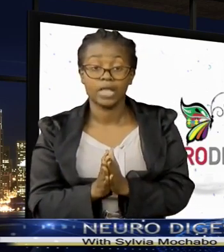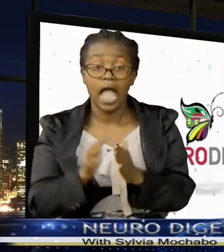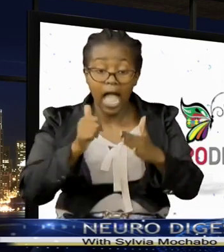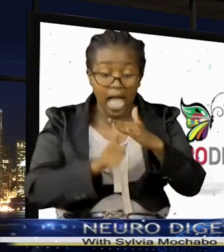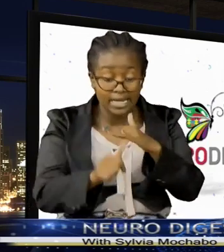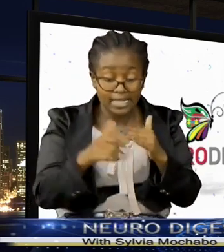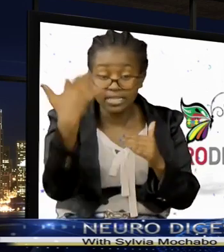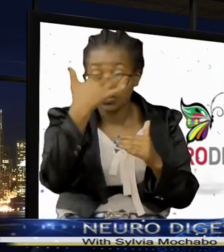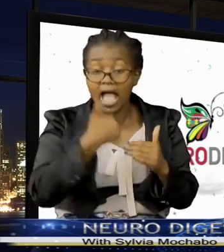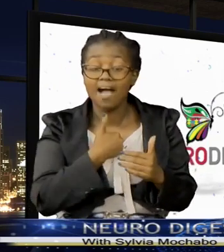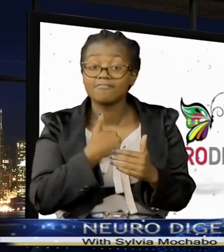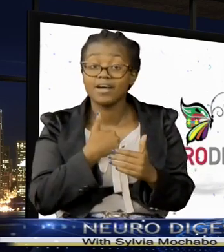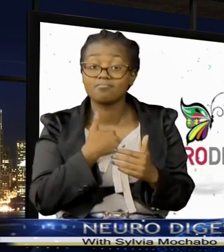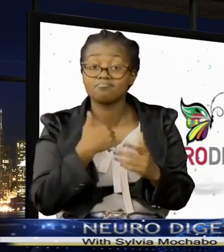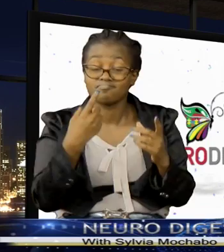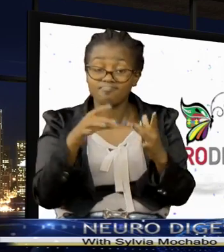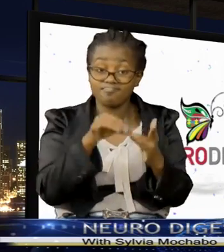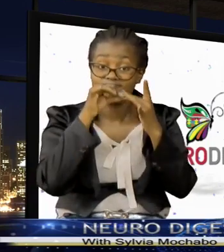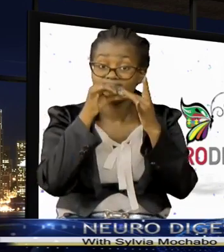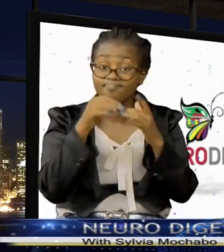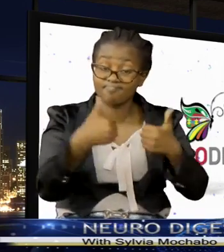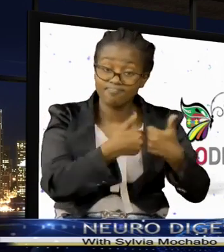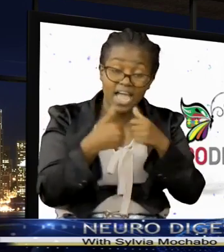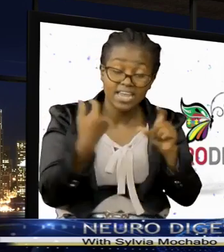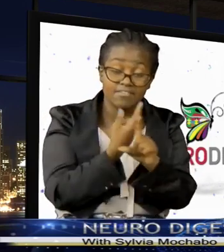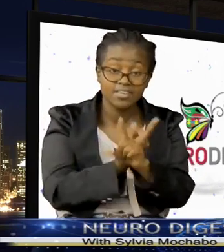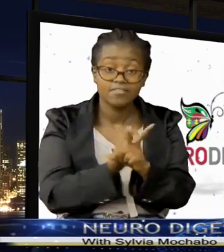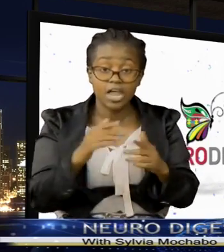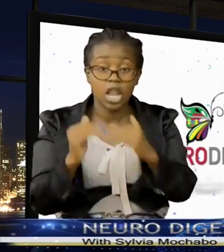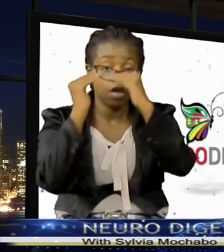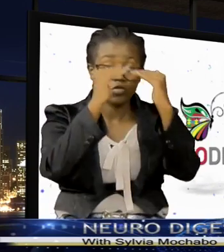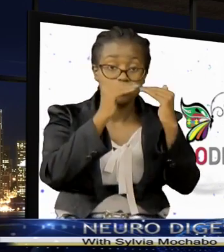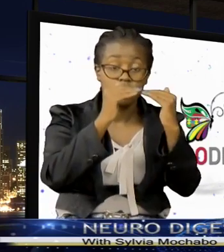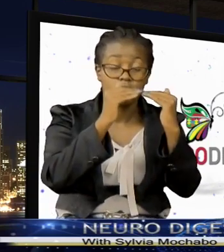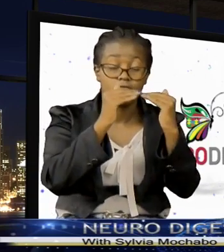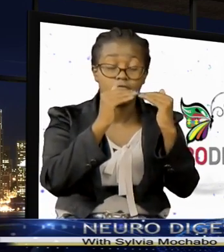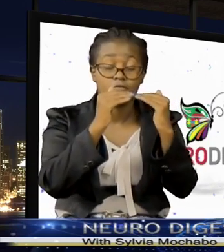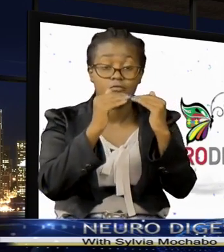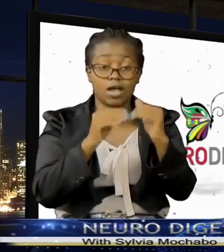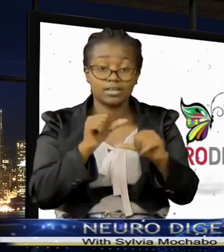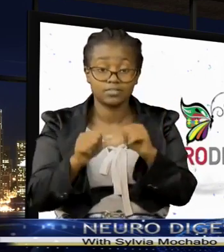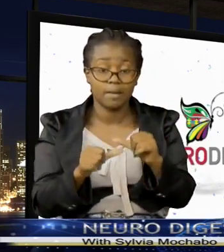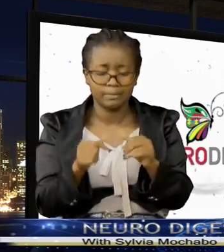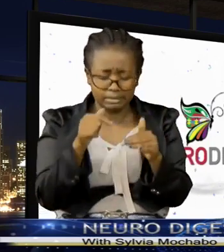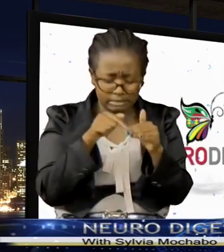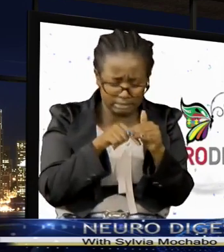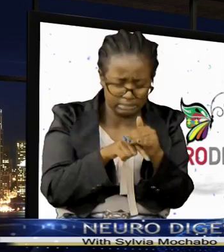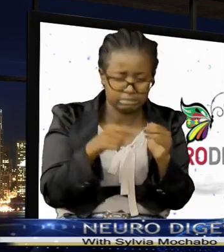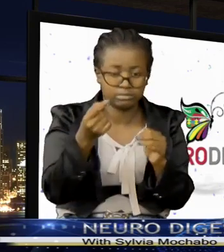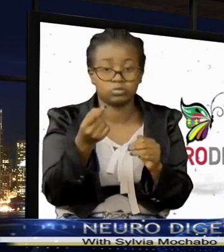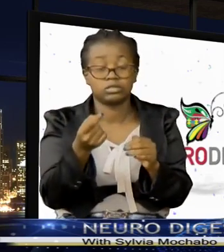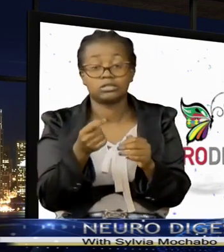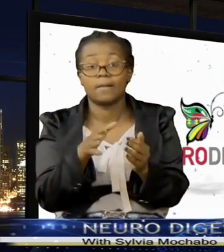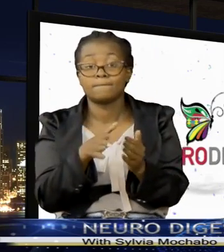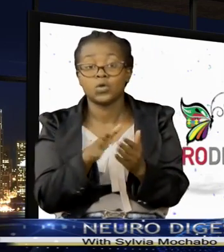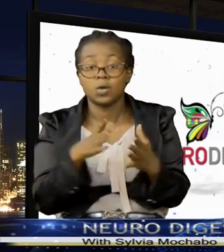spectrum has a unique challenge and different levels of ability. I will dive a bit into this because this is the one that most people